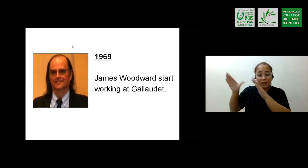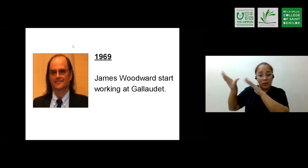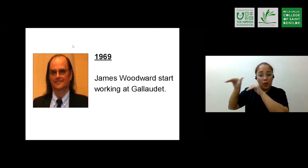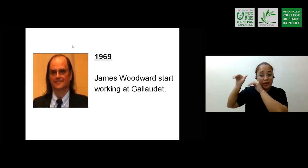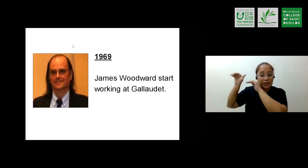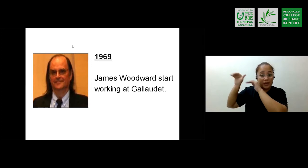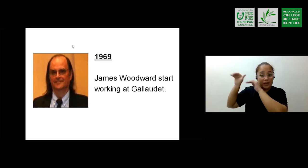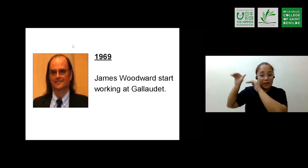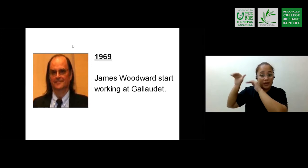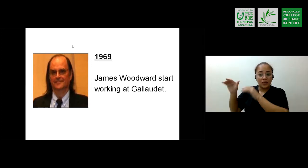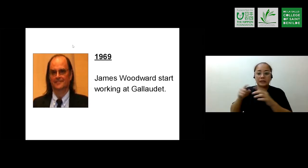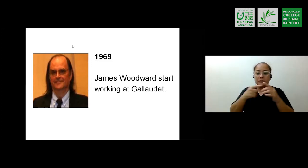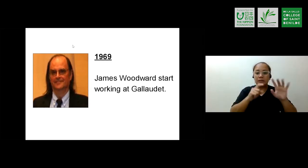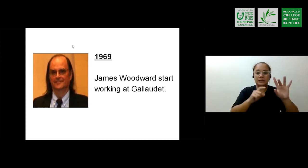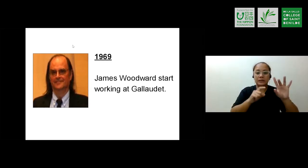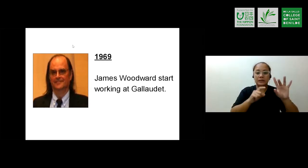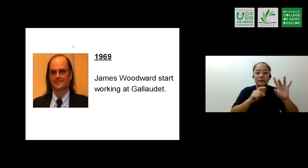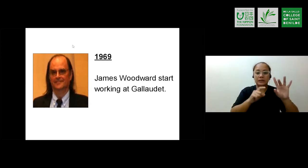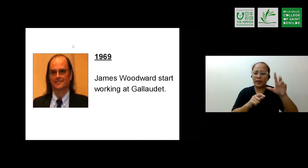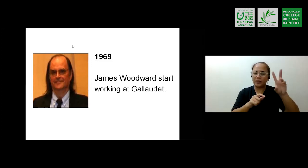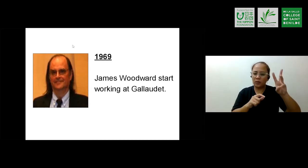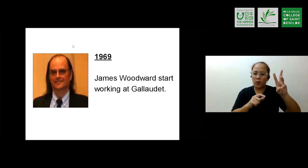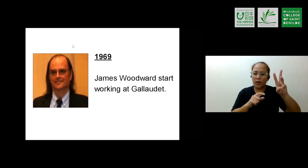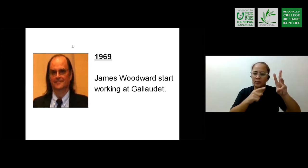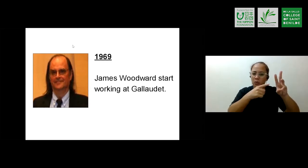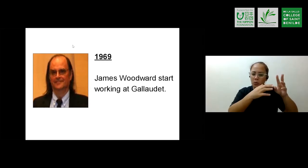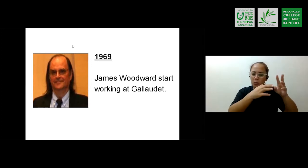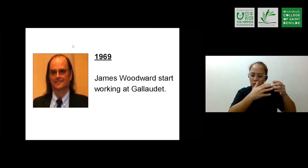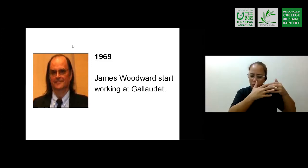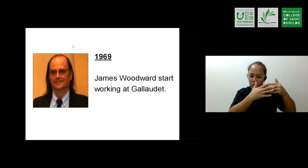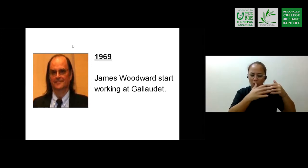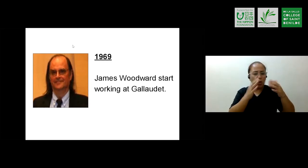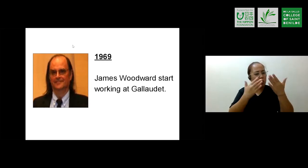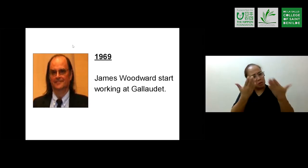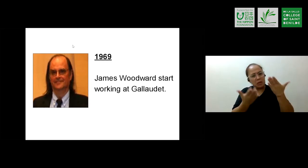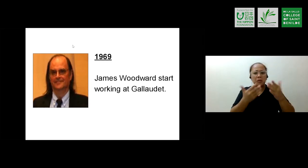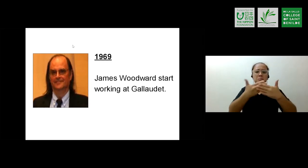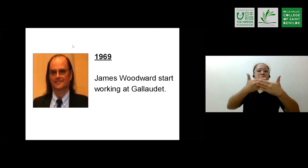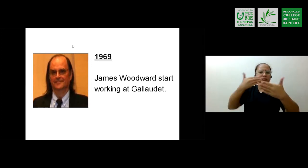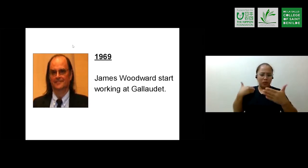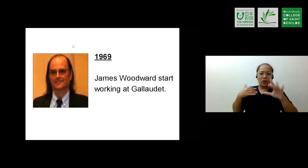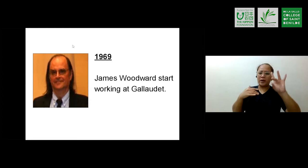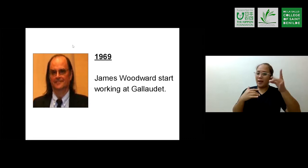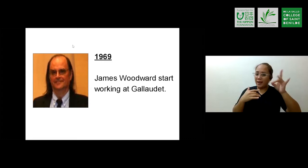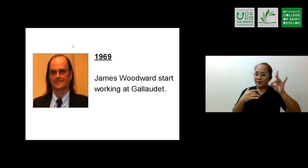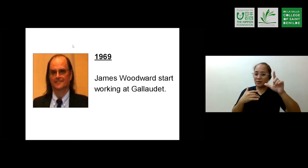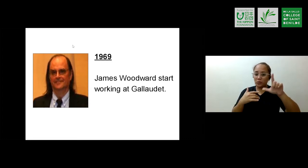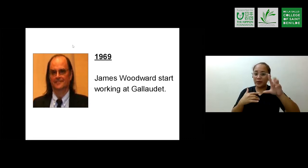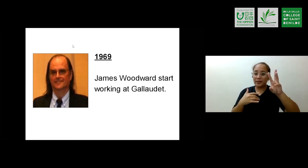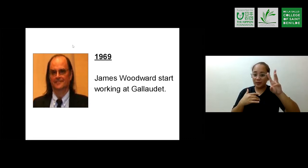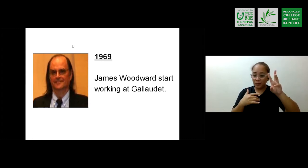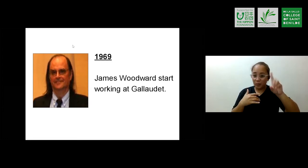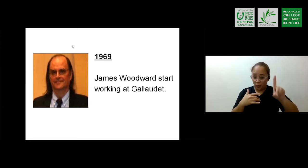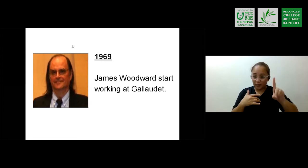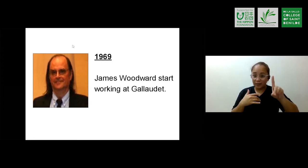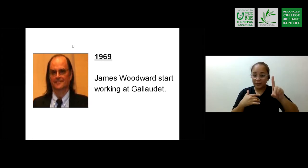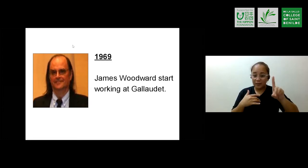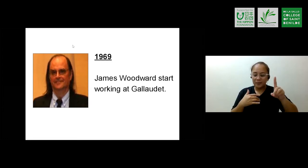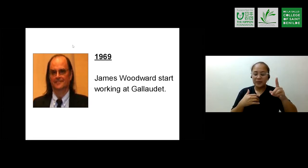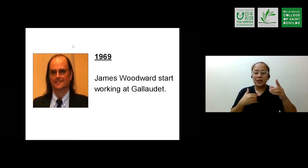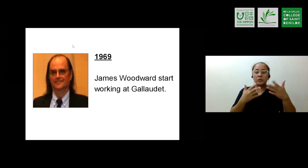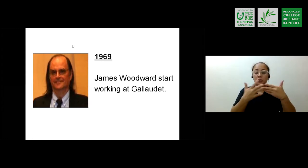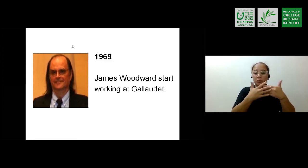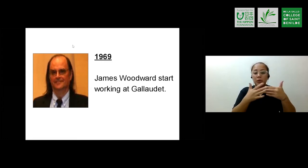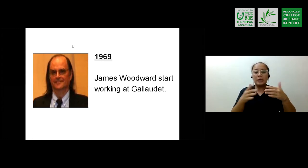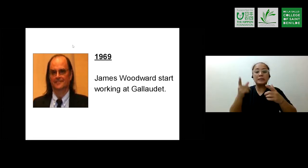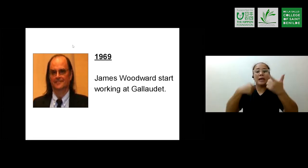since 1821, maybe before 1821. Yes, sir. And so the signs are